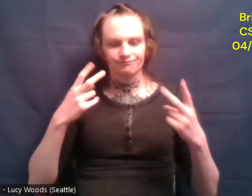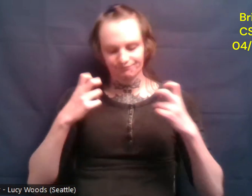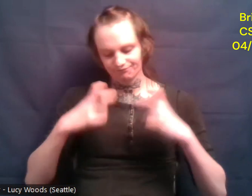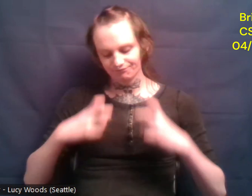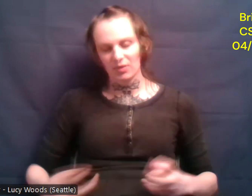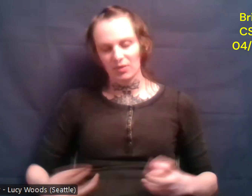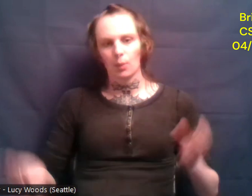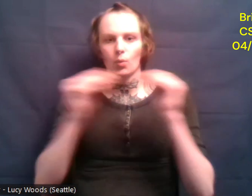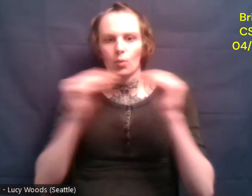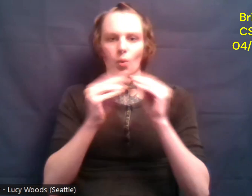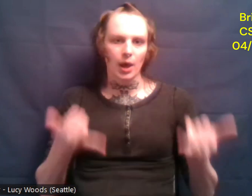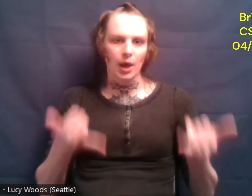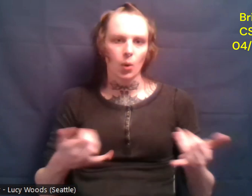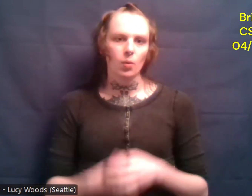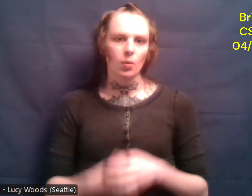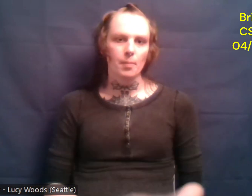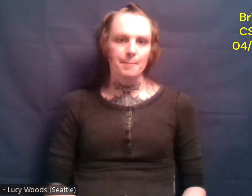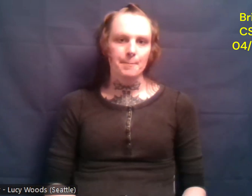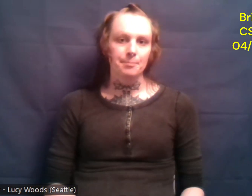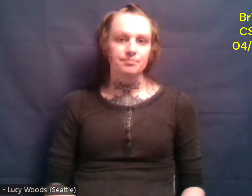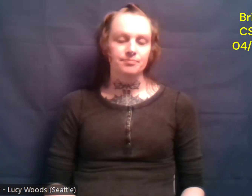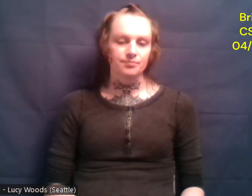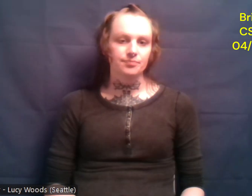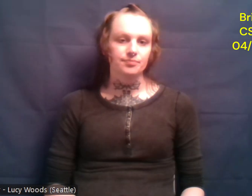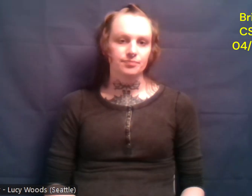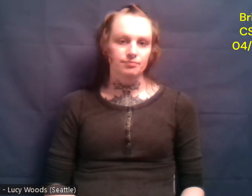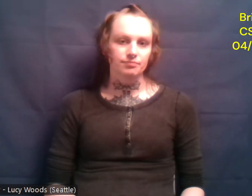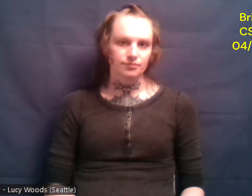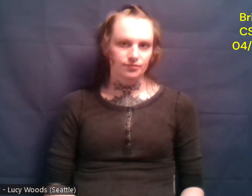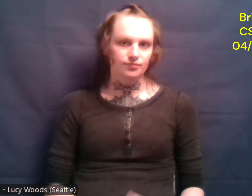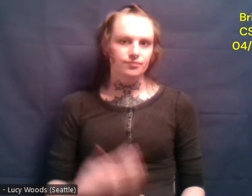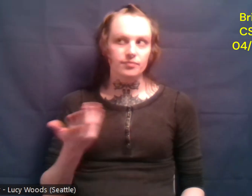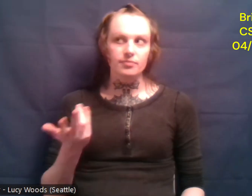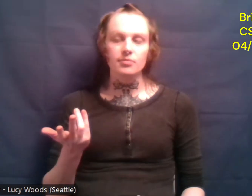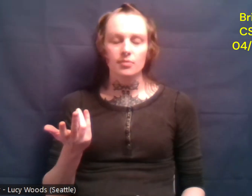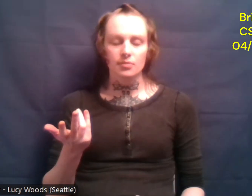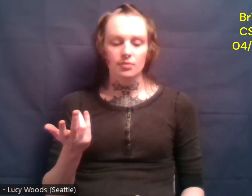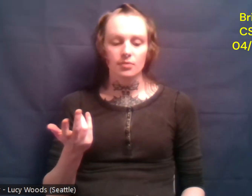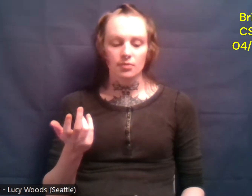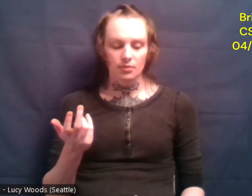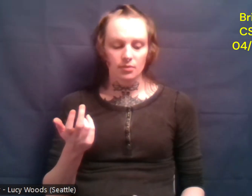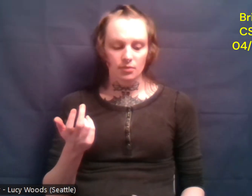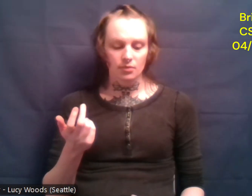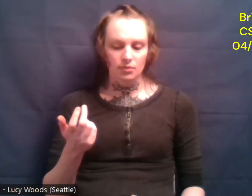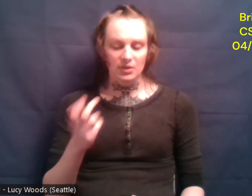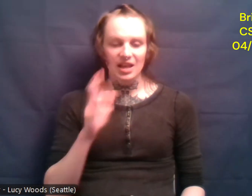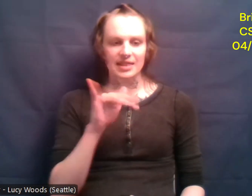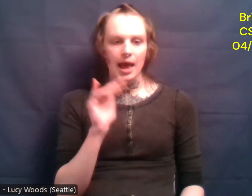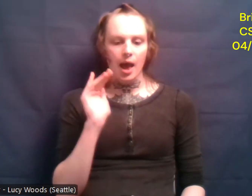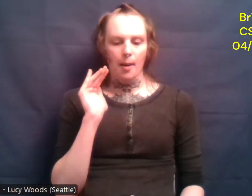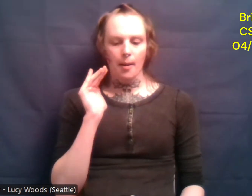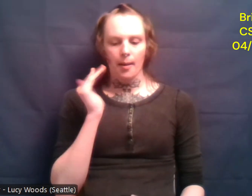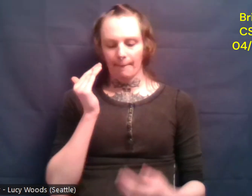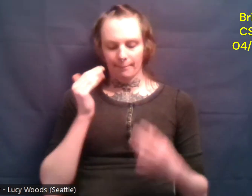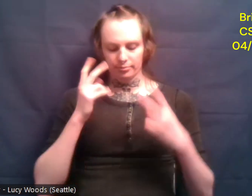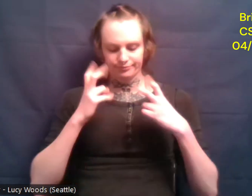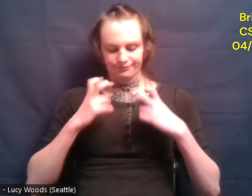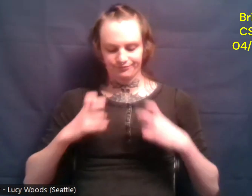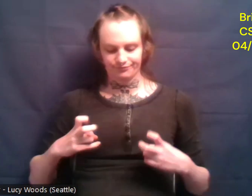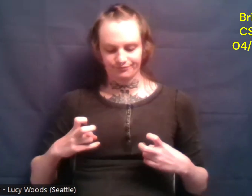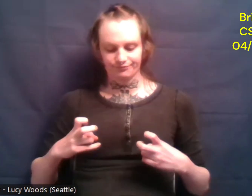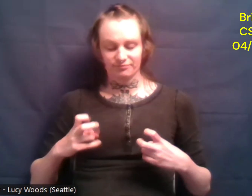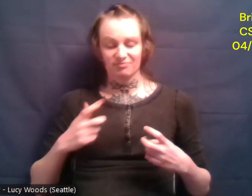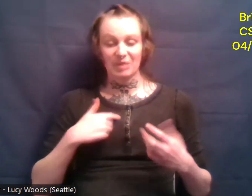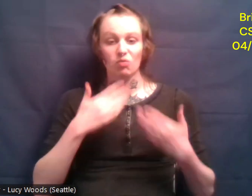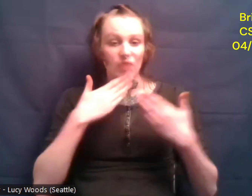and I'm grateful for it because I think it like so much has also come with that awareness. Like I wouldn't give it up for anything.